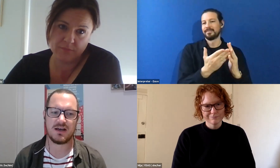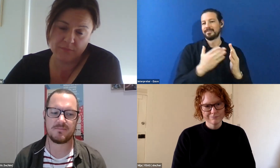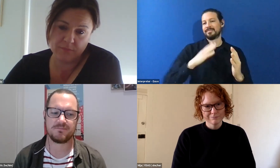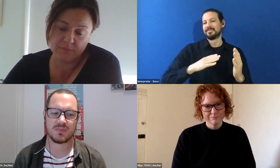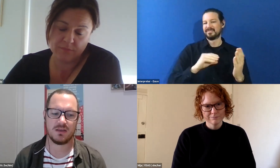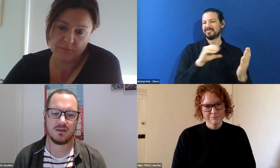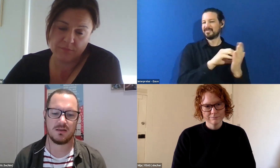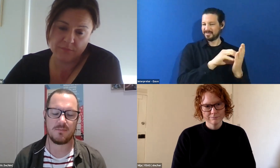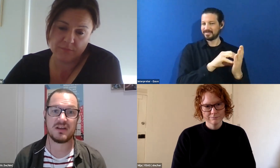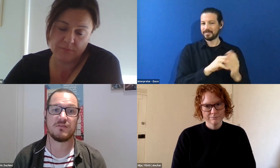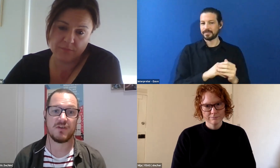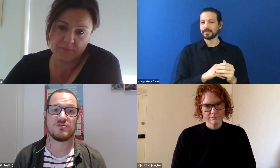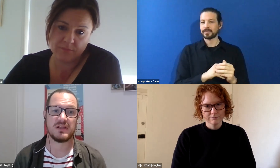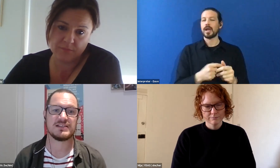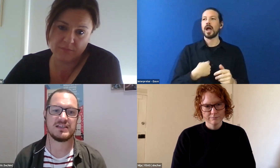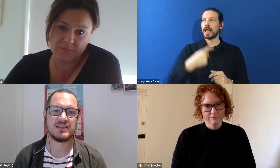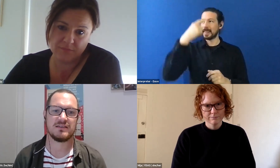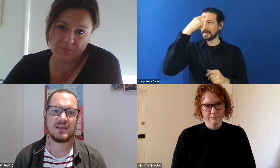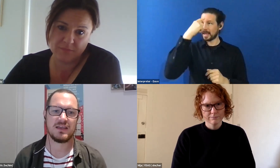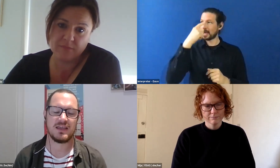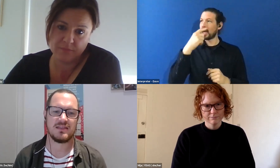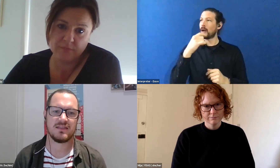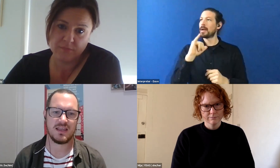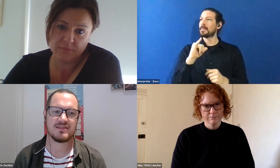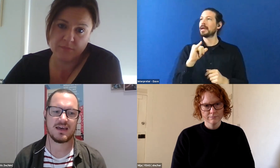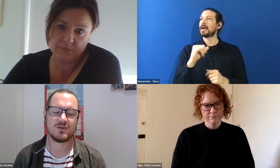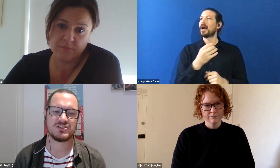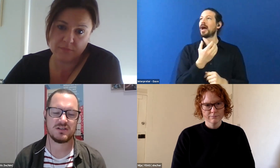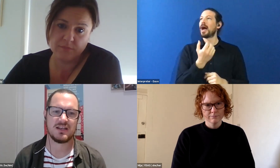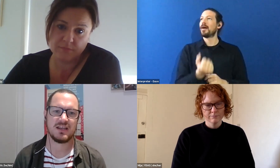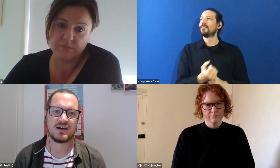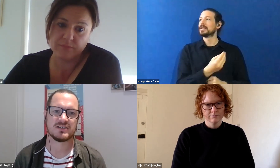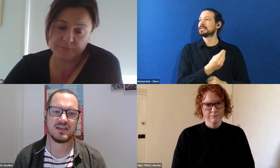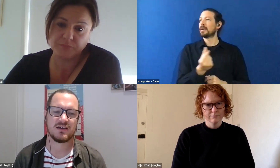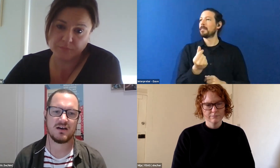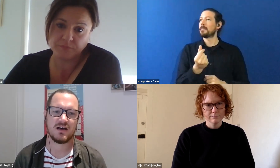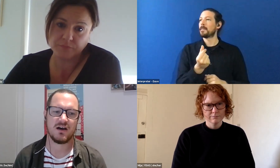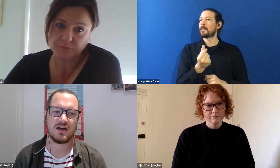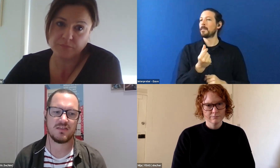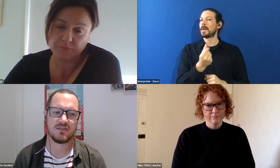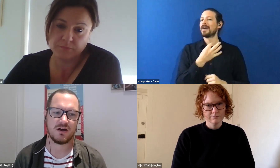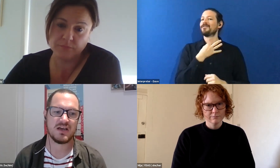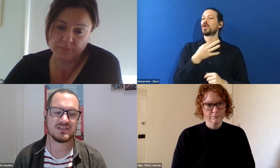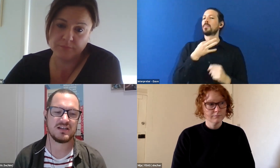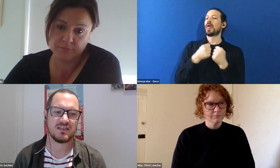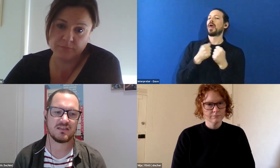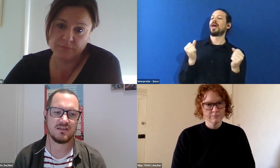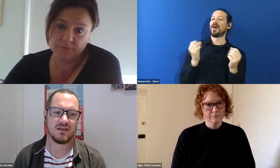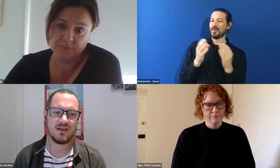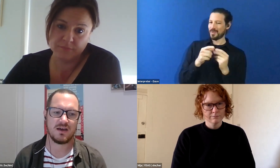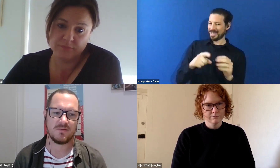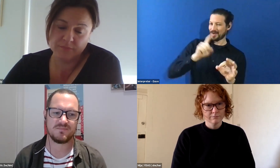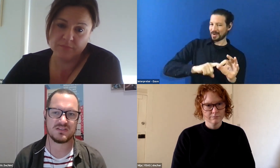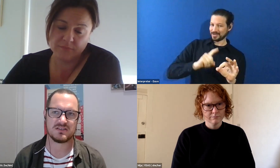potentially a bit of a vulnerability in that question, in asking. I personally think